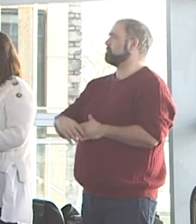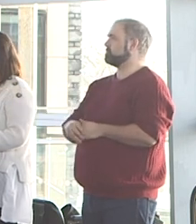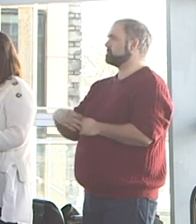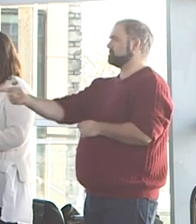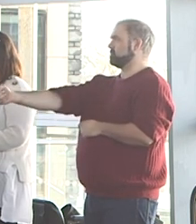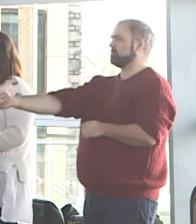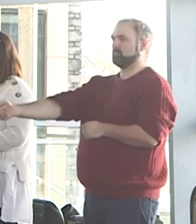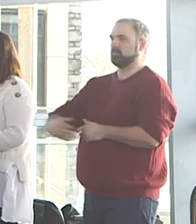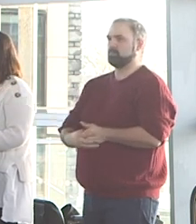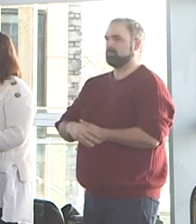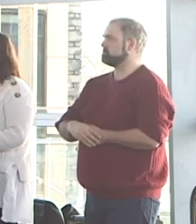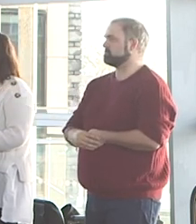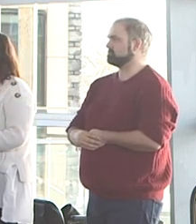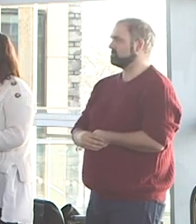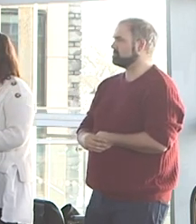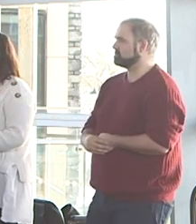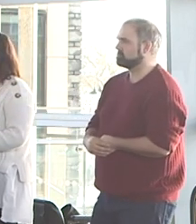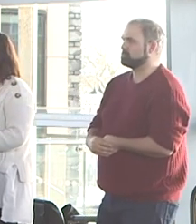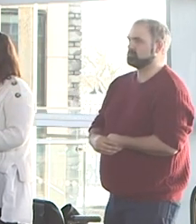Anybody else? Yep.